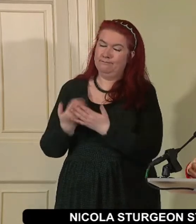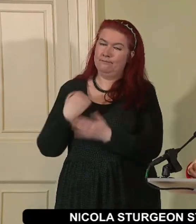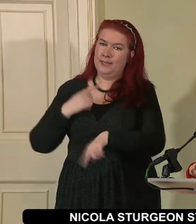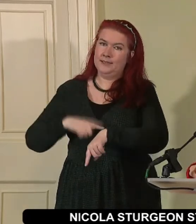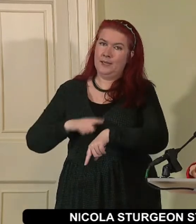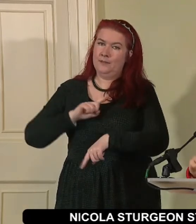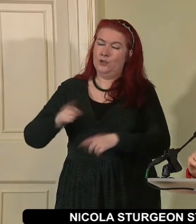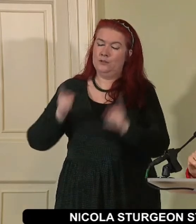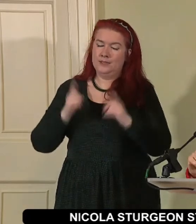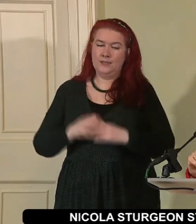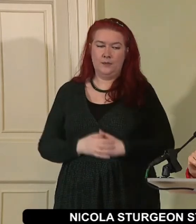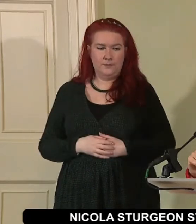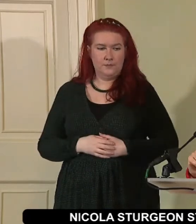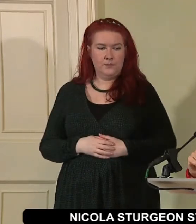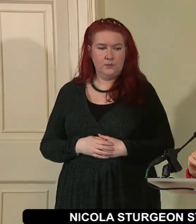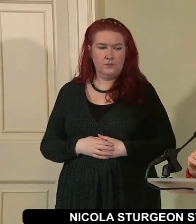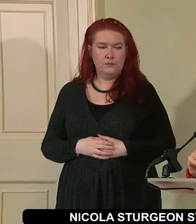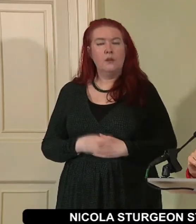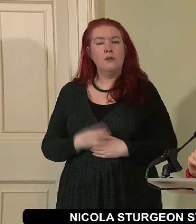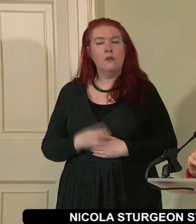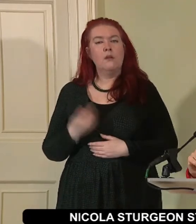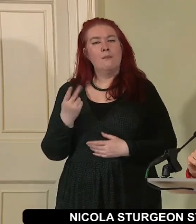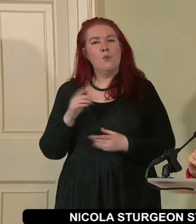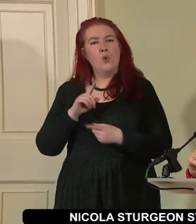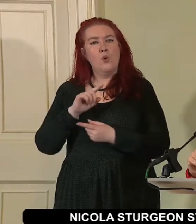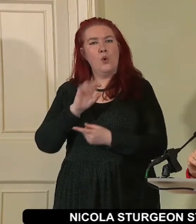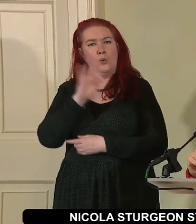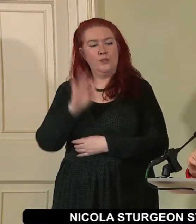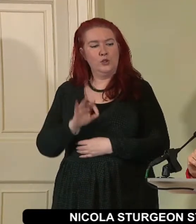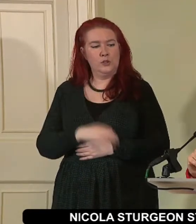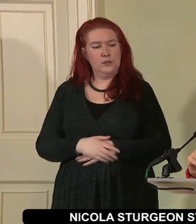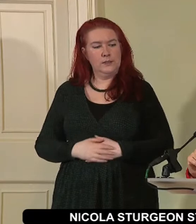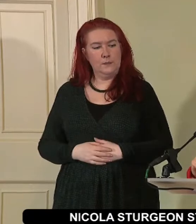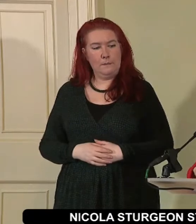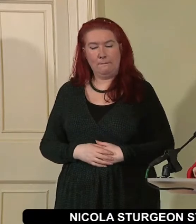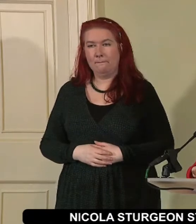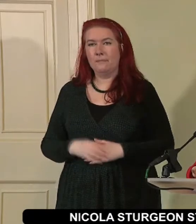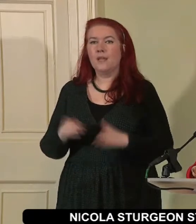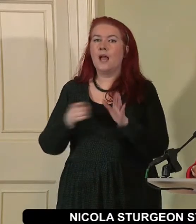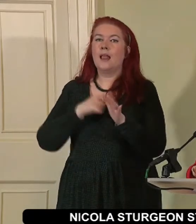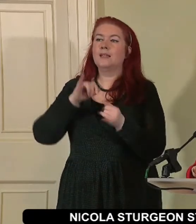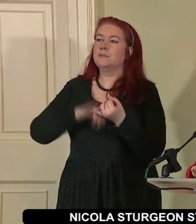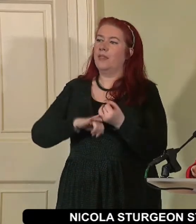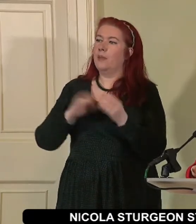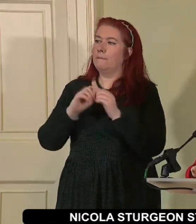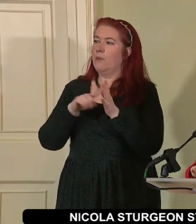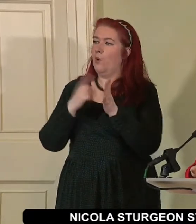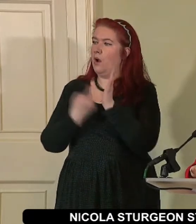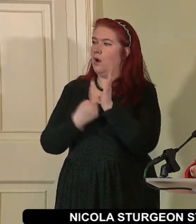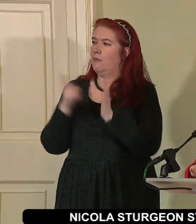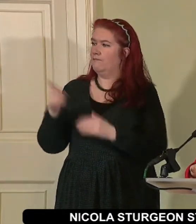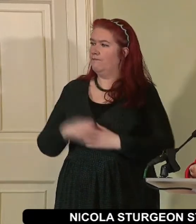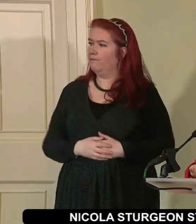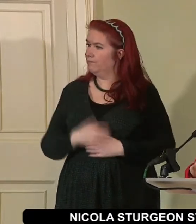Minister. Right, we'll take a couple more, and Alan Smith from Bower is the next one.